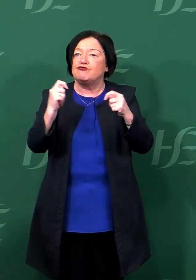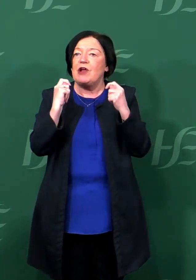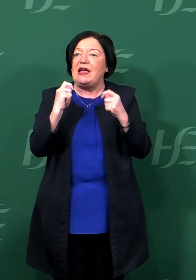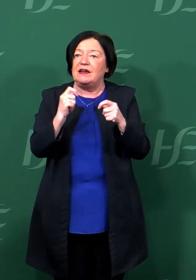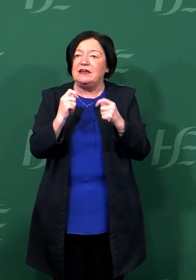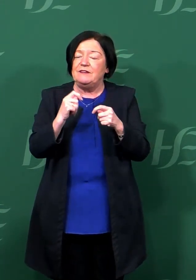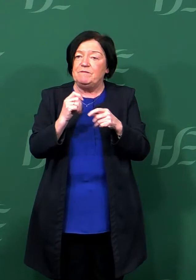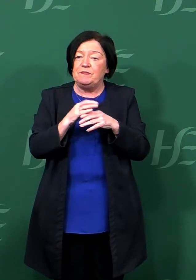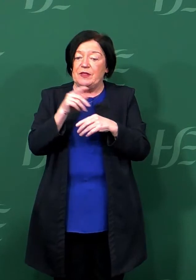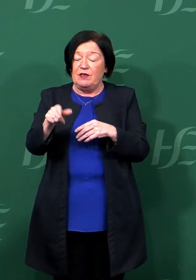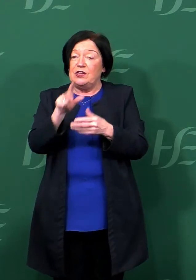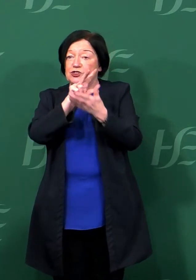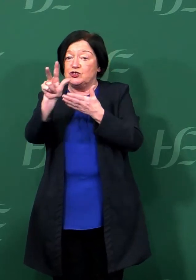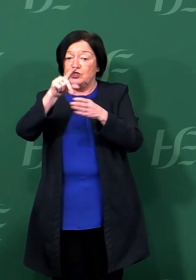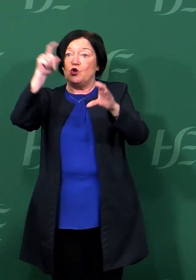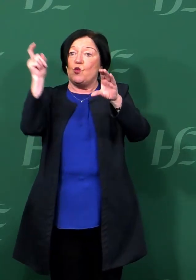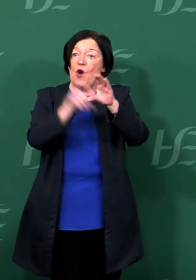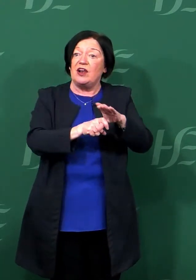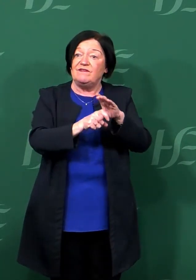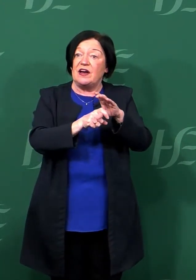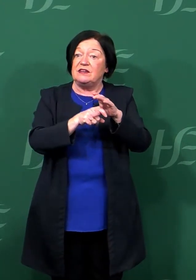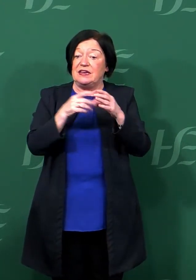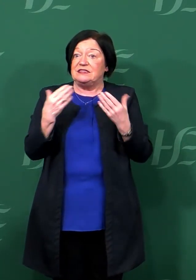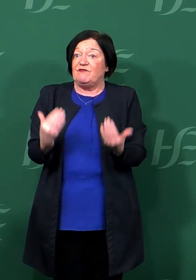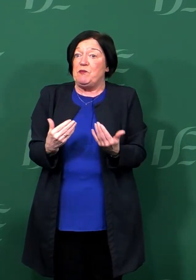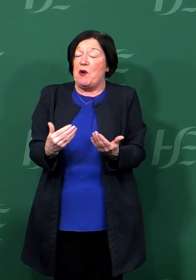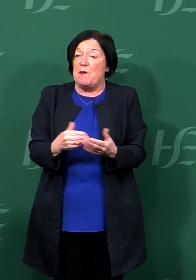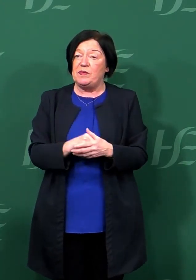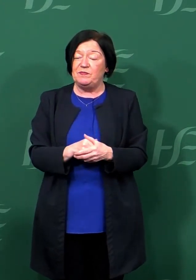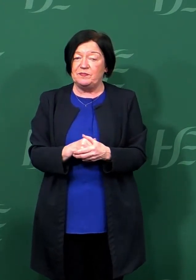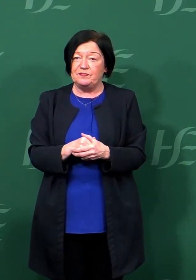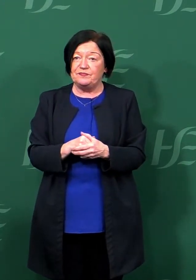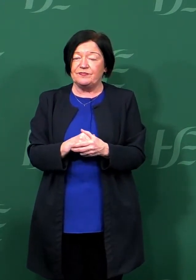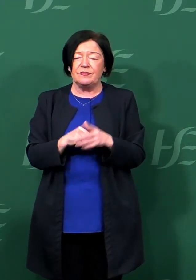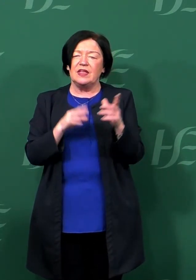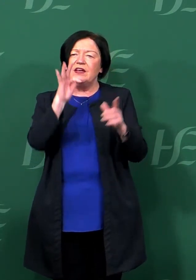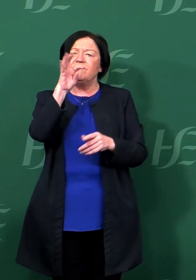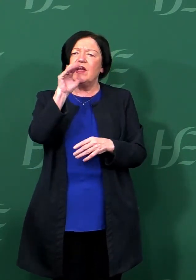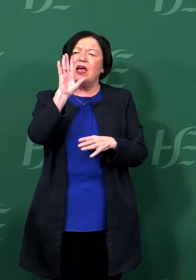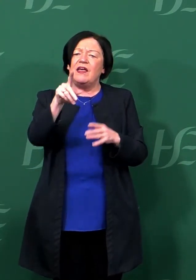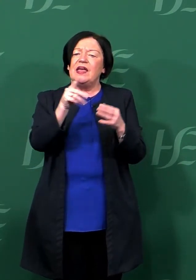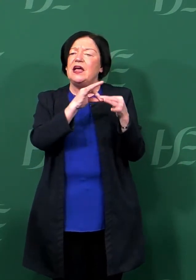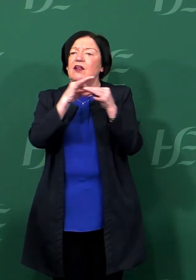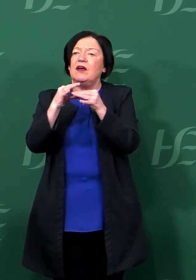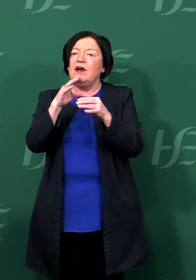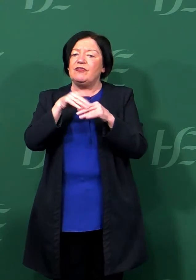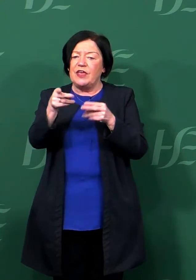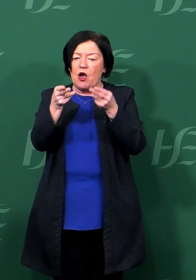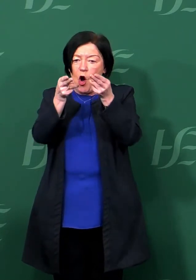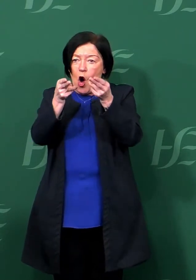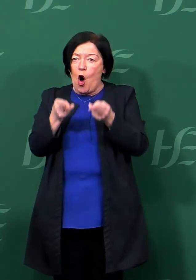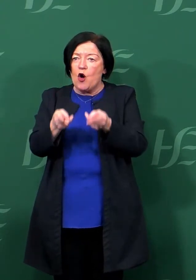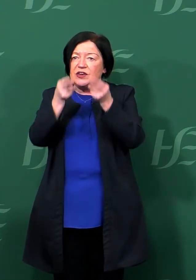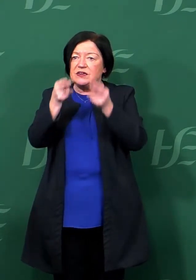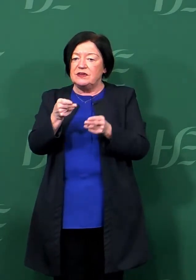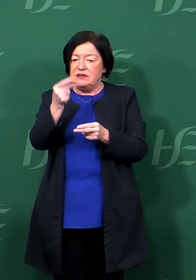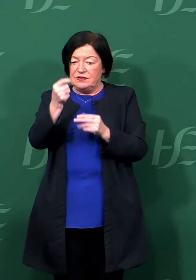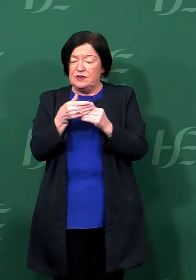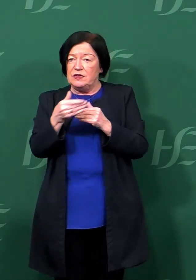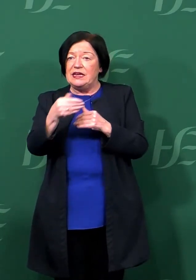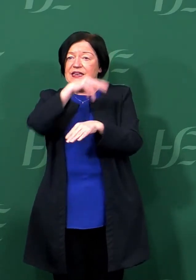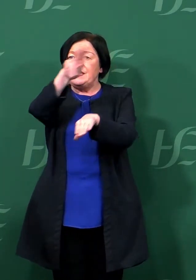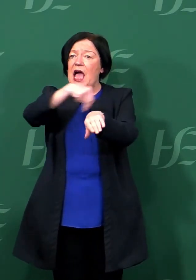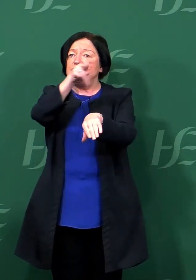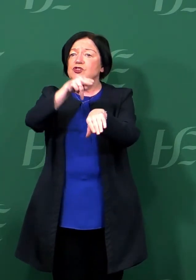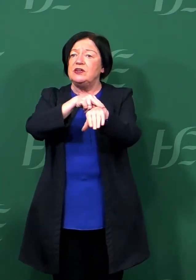to have 13 CAMHS qualified people coming out this summer. And just in relation to the audit that's going to get underway,